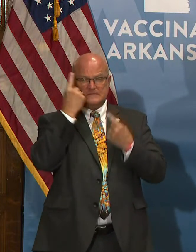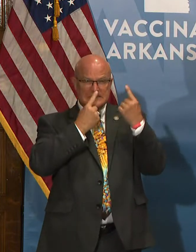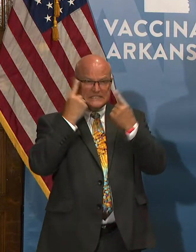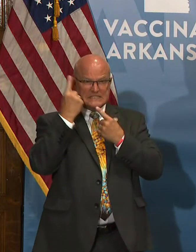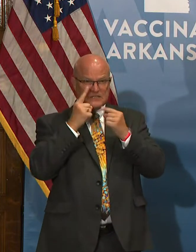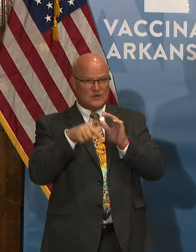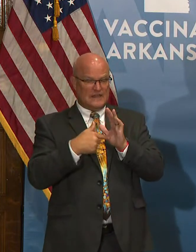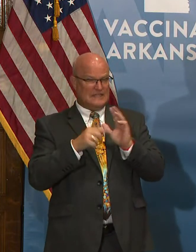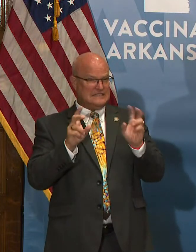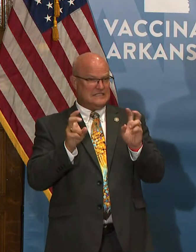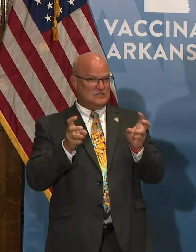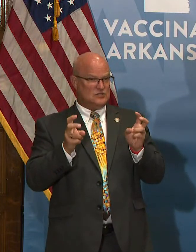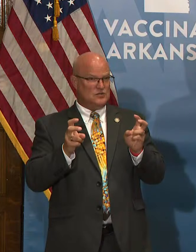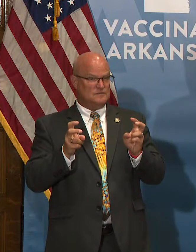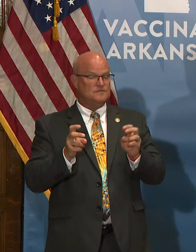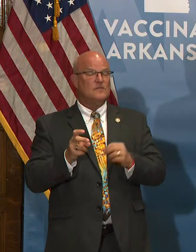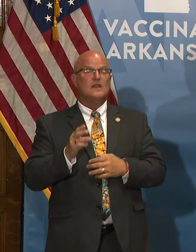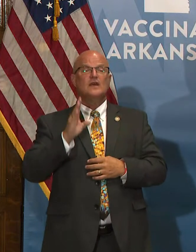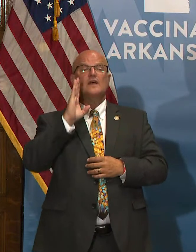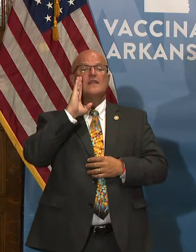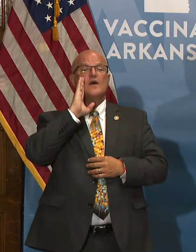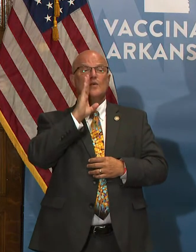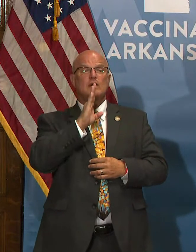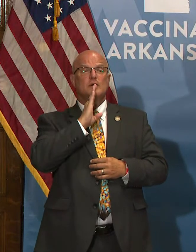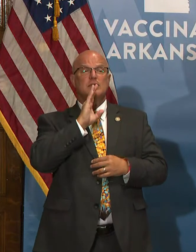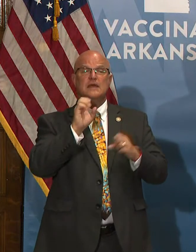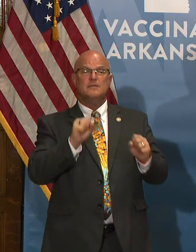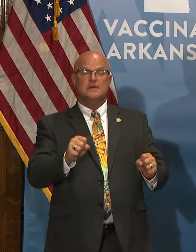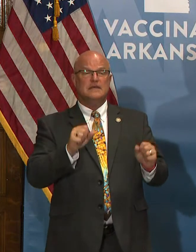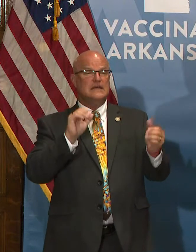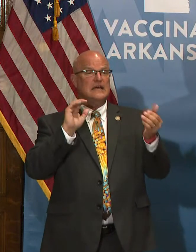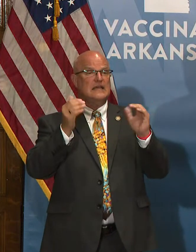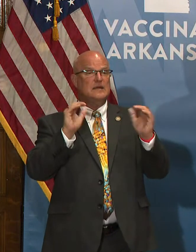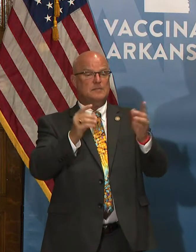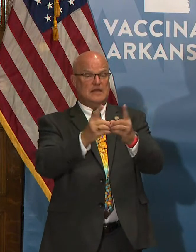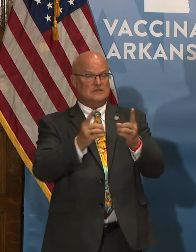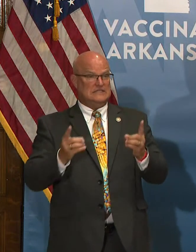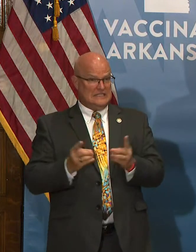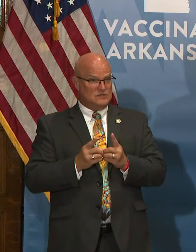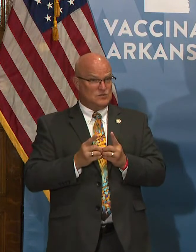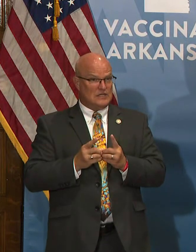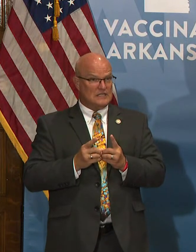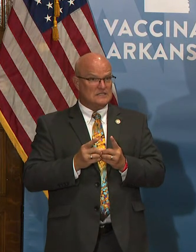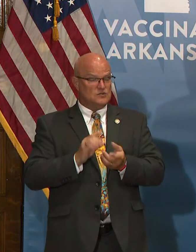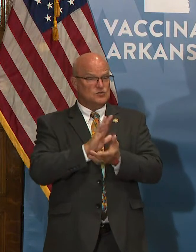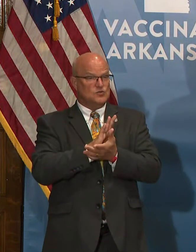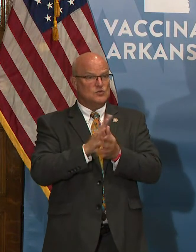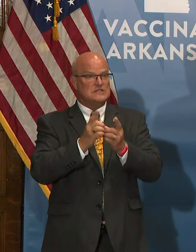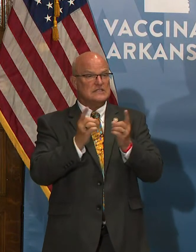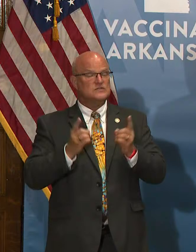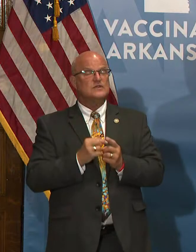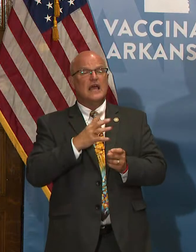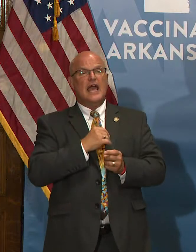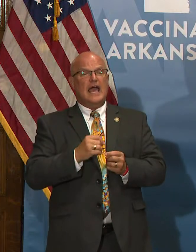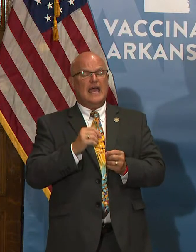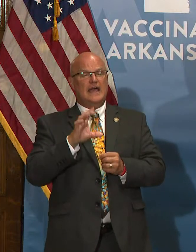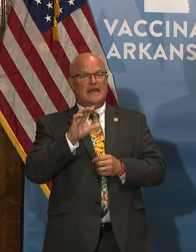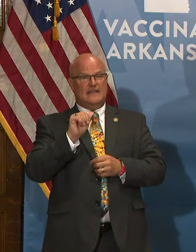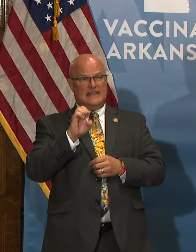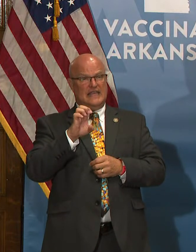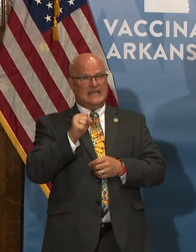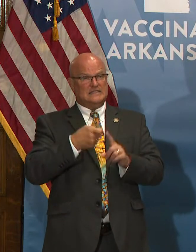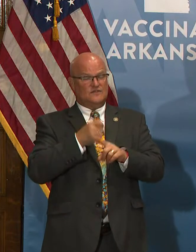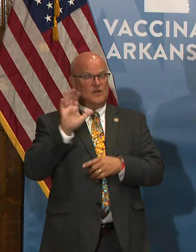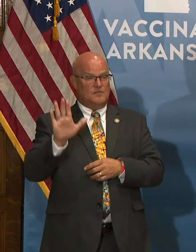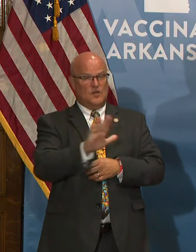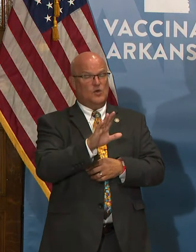issue. There will be an ability to compare districts and the cases that come out of those